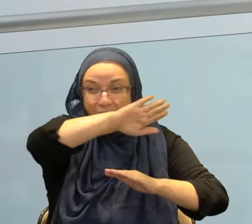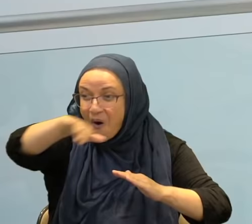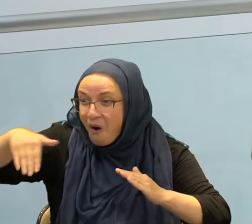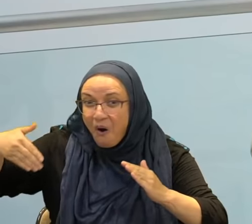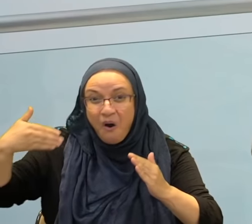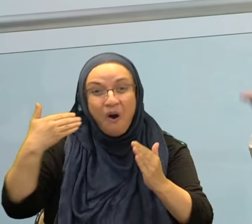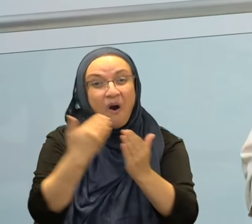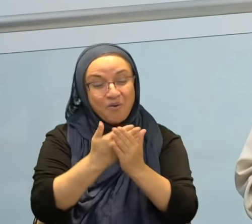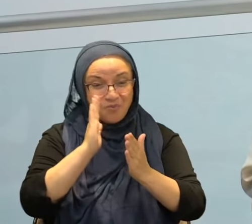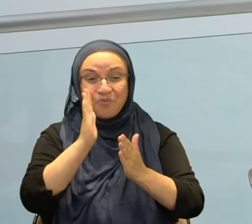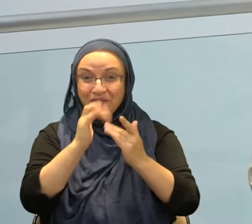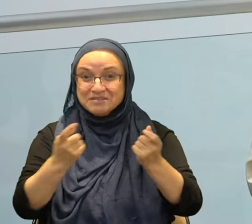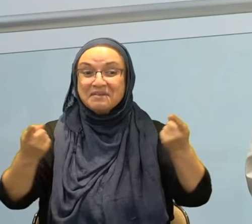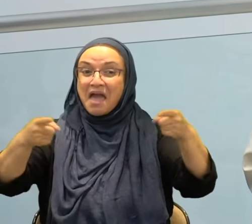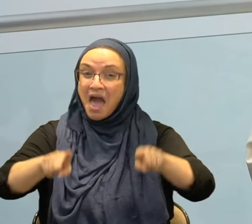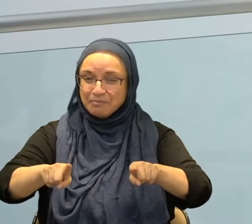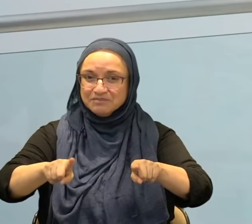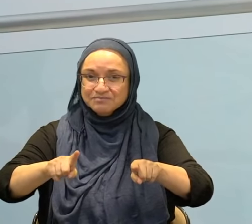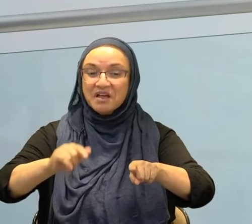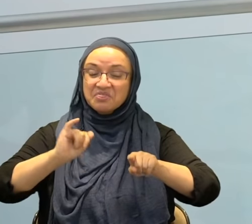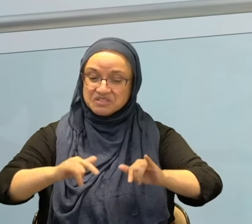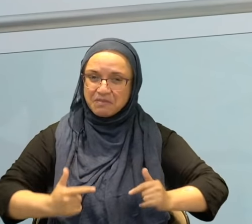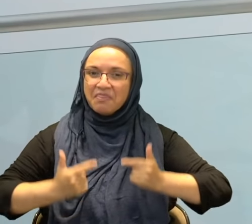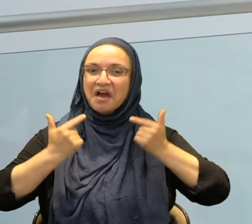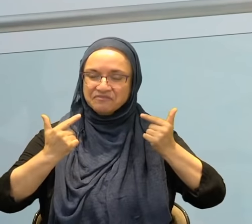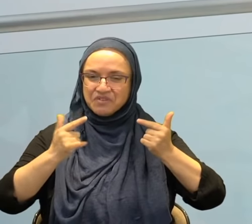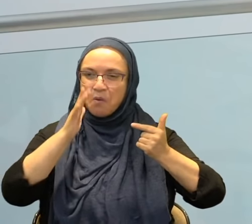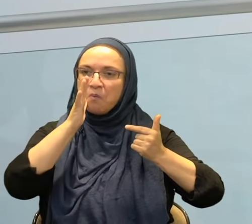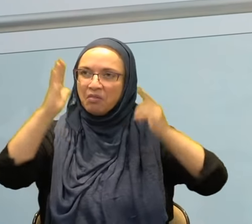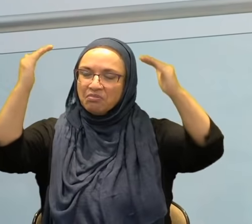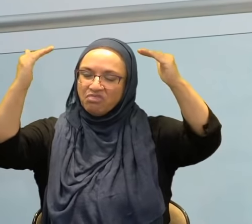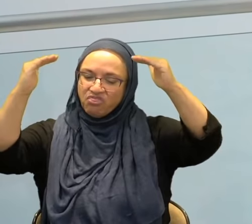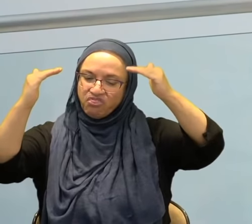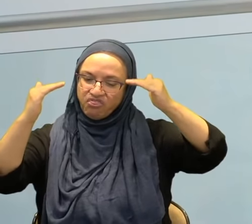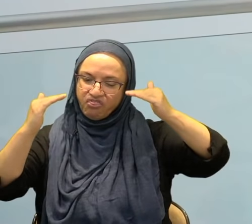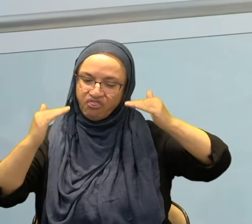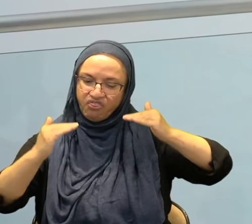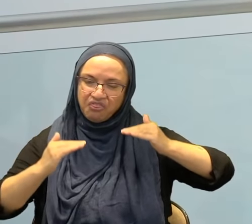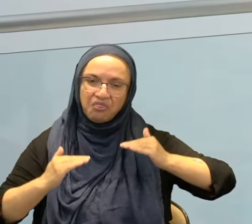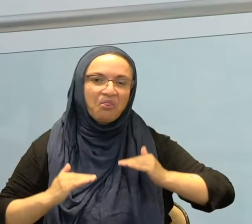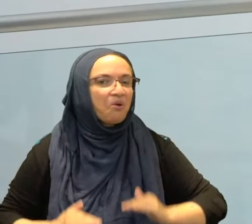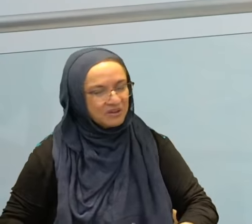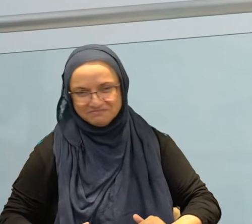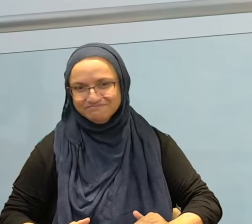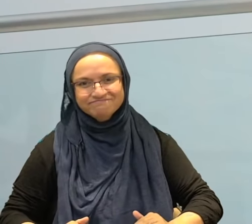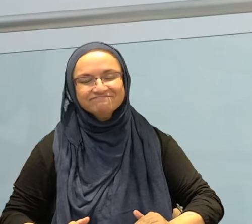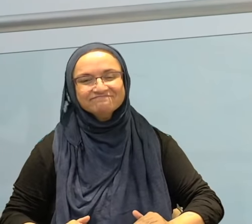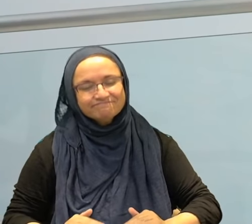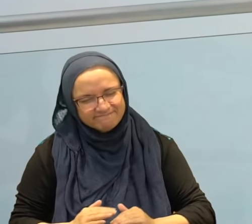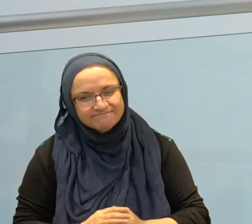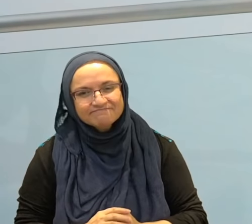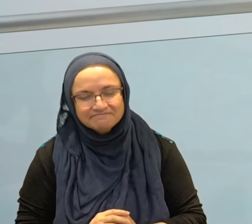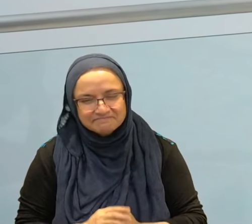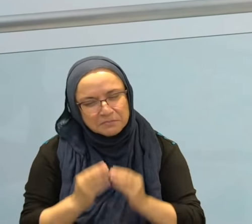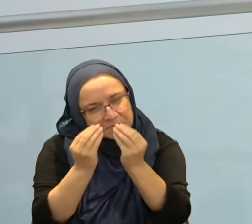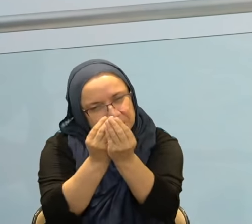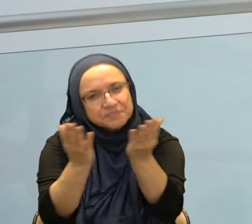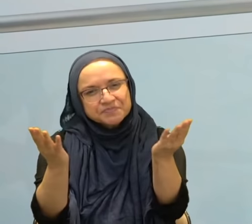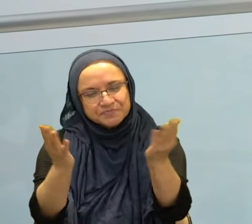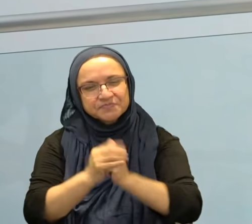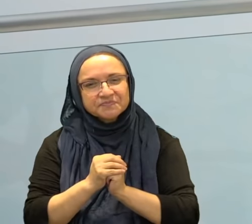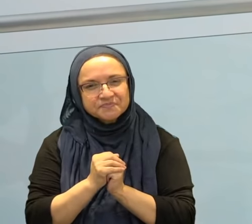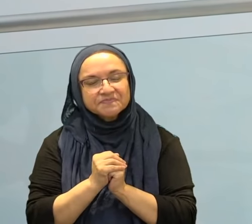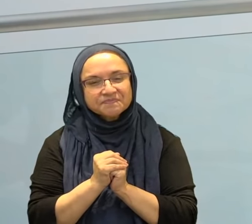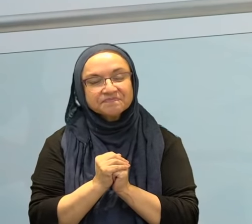lowest point in terms of the severity of the tragedy. It could be the circumstances that we are in when that happens. Surely